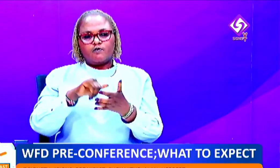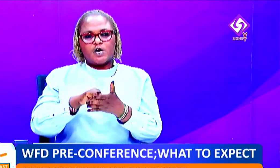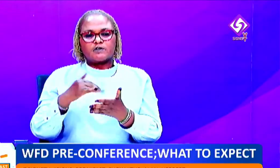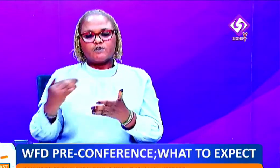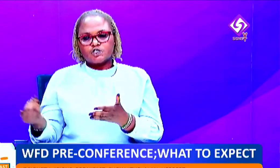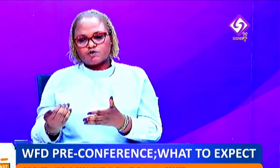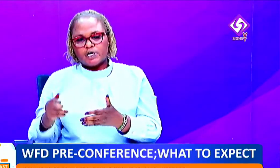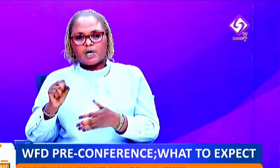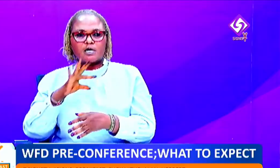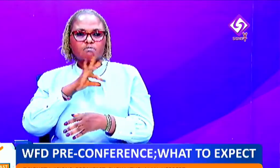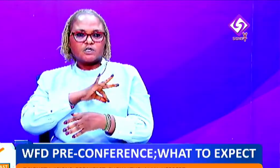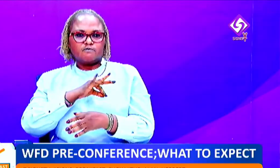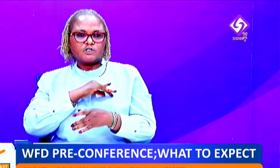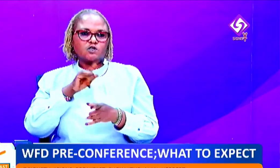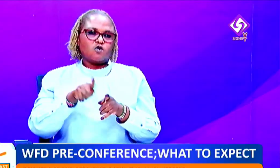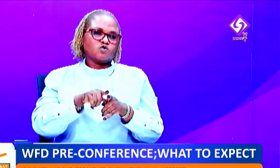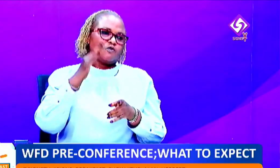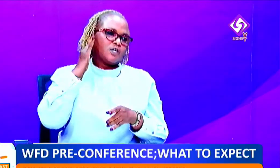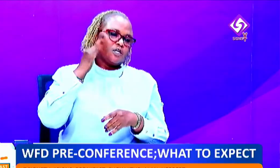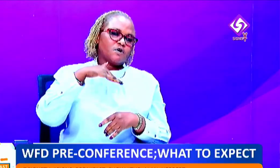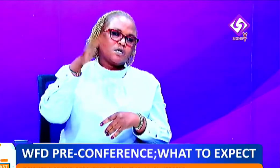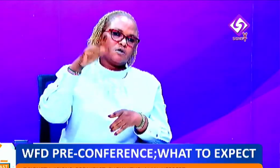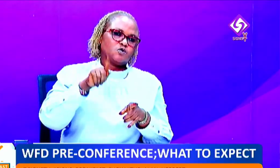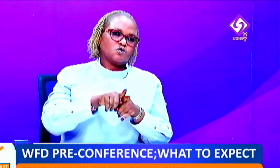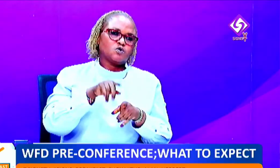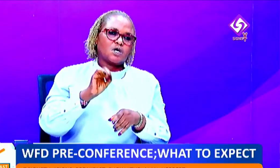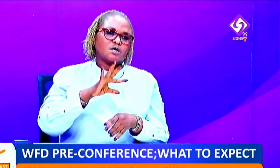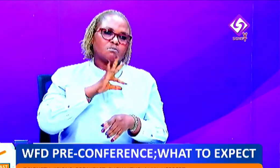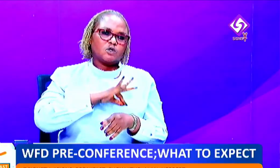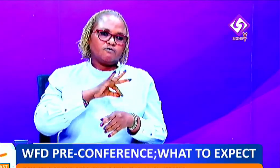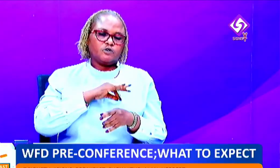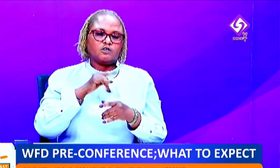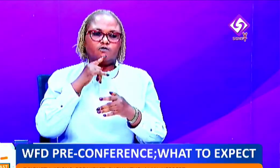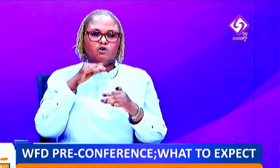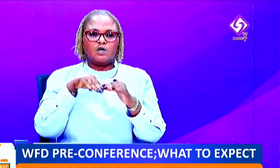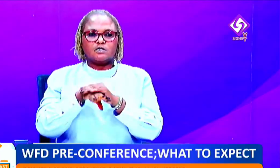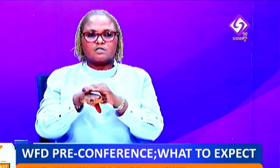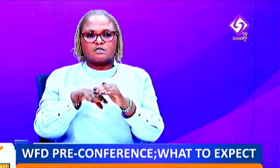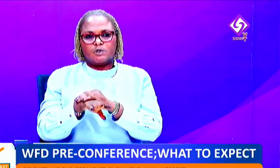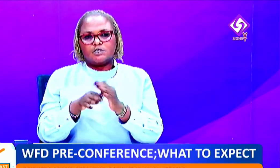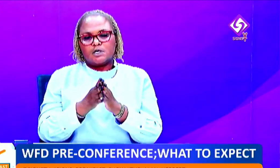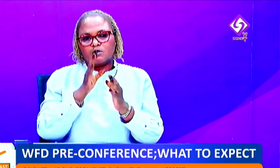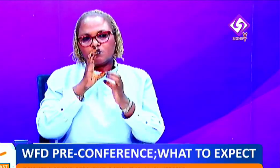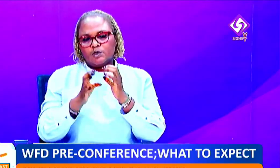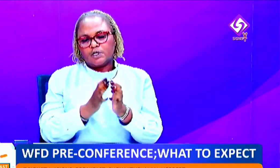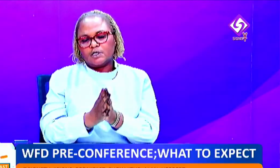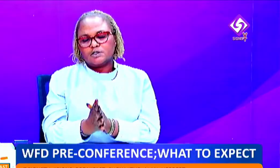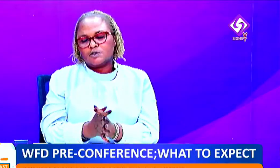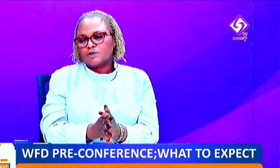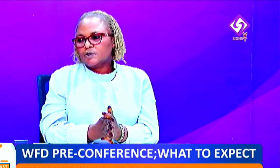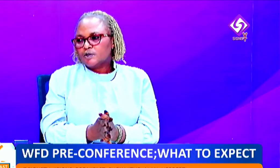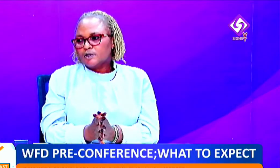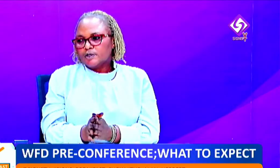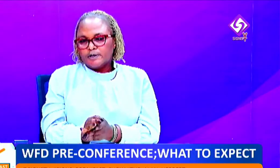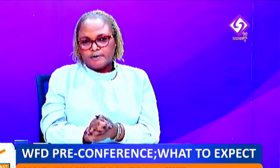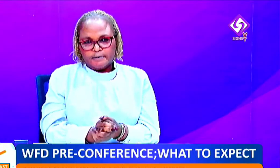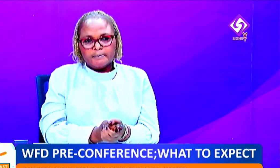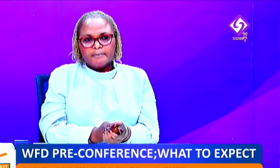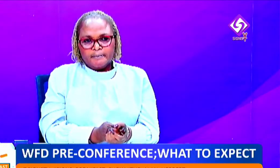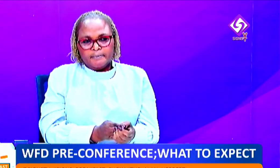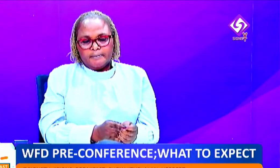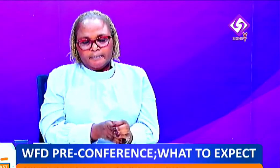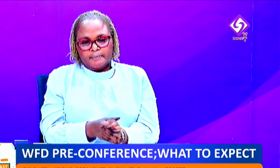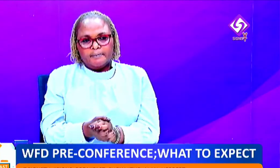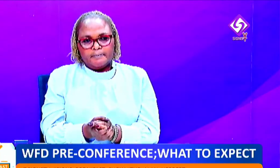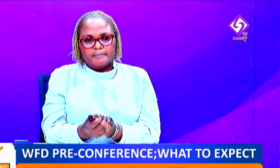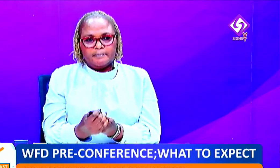time, and we have seen that the movement of it has been really slow. But we want also to ensure that those issues of education,